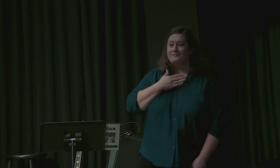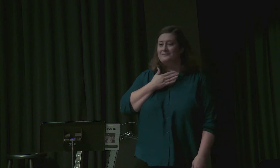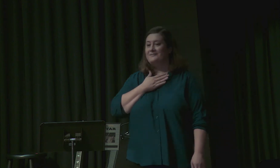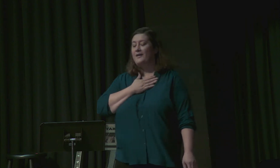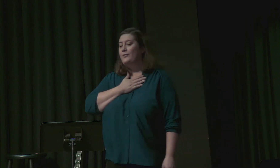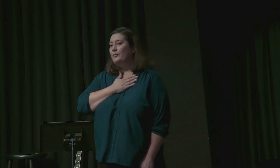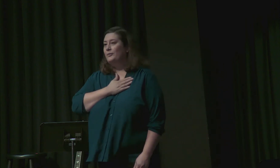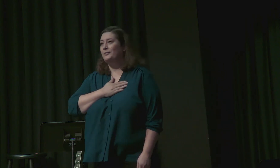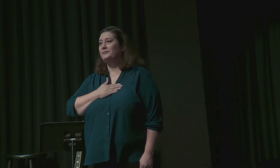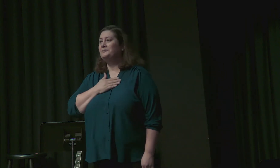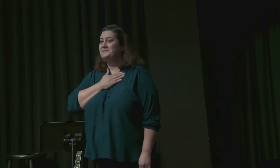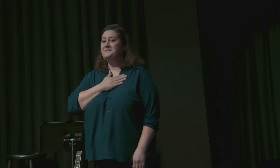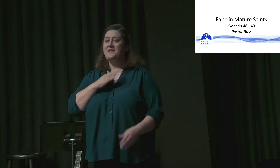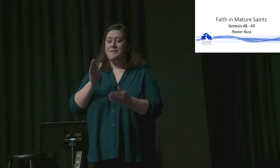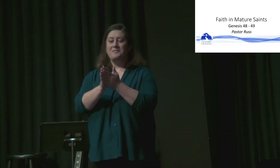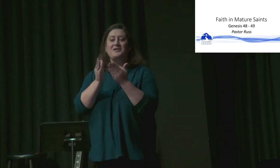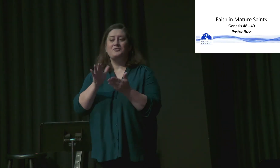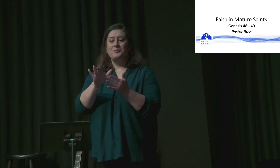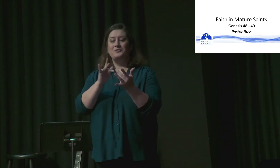Genesis 48.